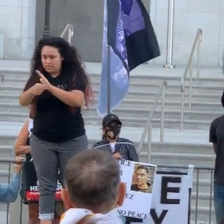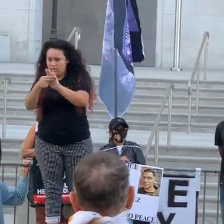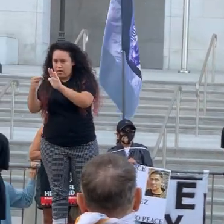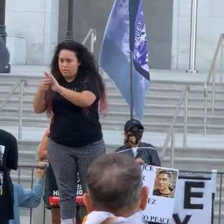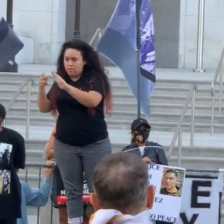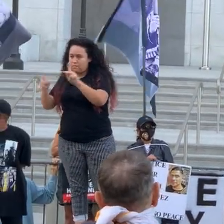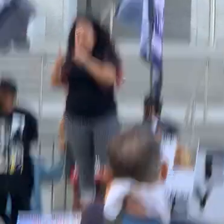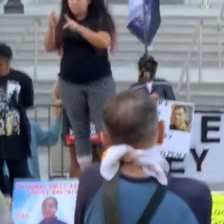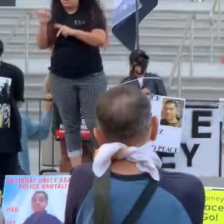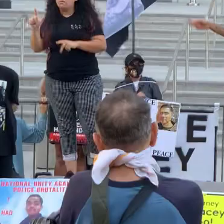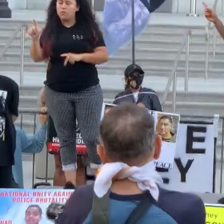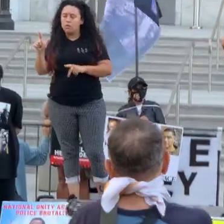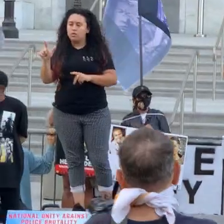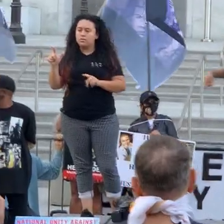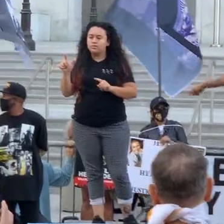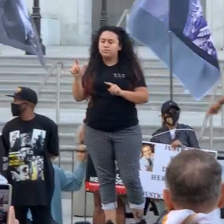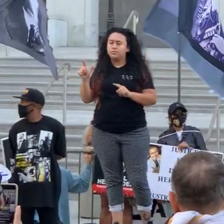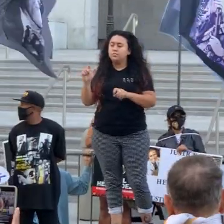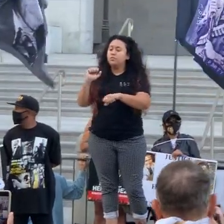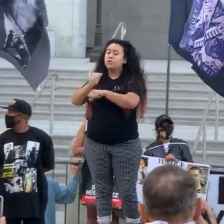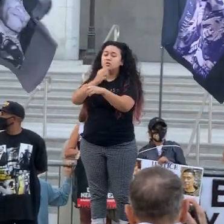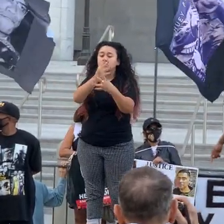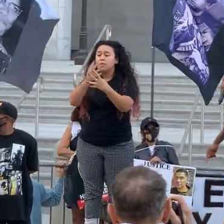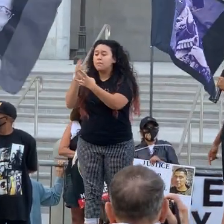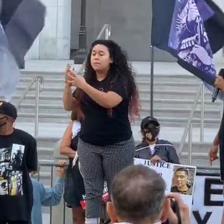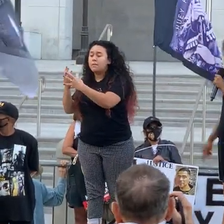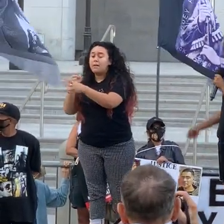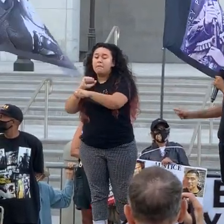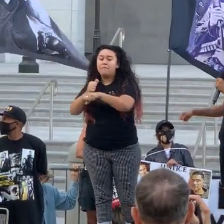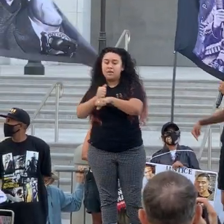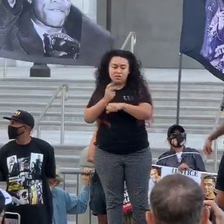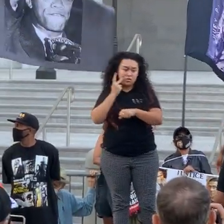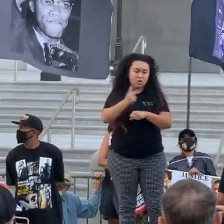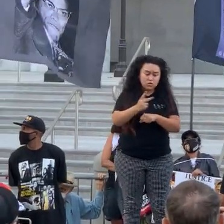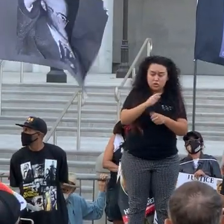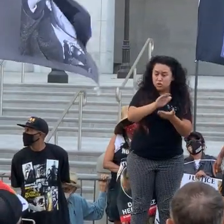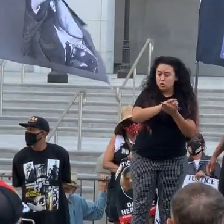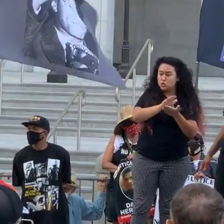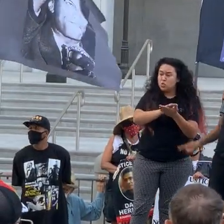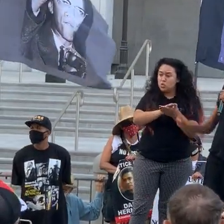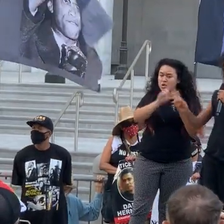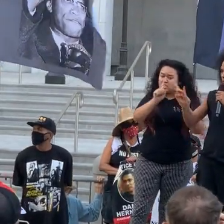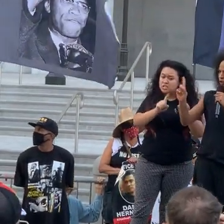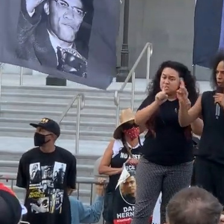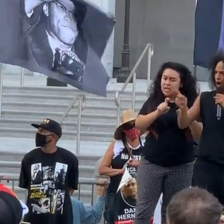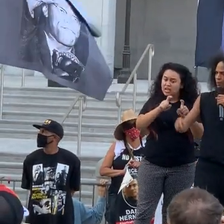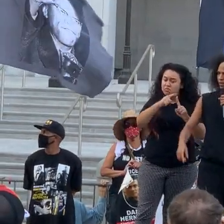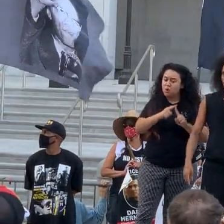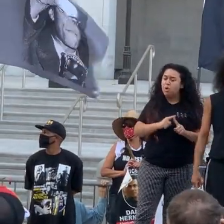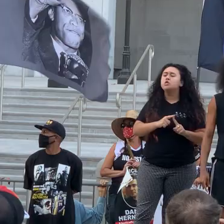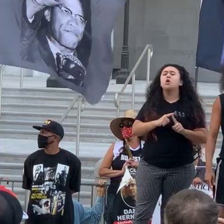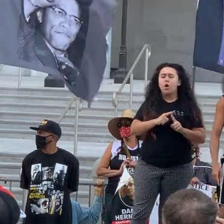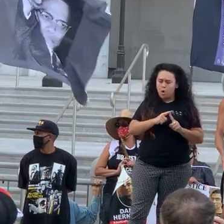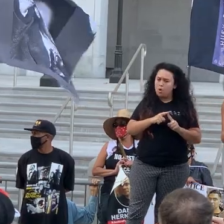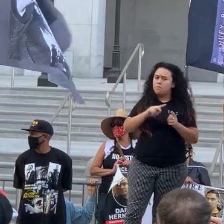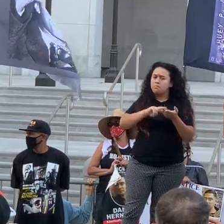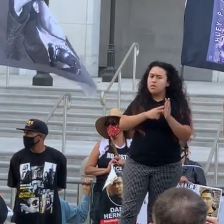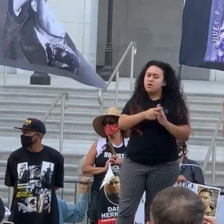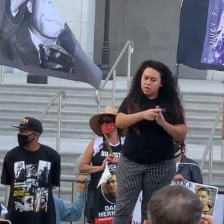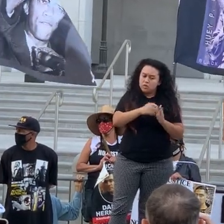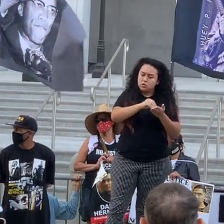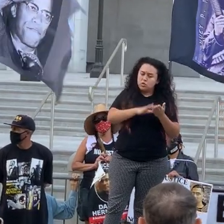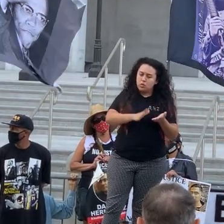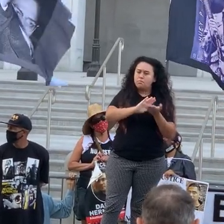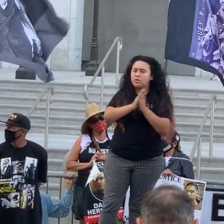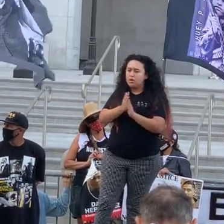You build beds in prisons based on test scores. You create a demand. It's not about whether crime exists. They